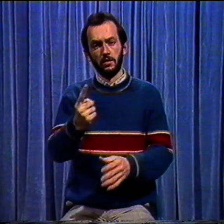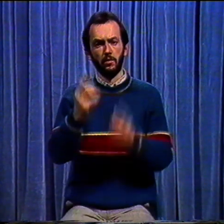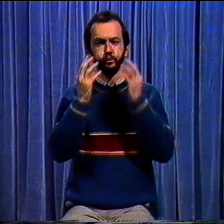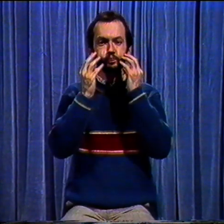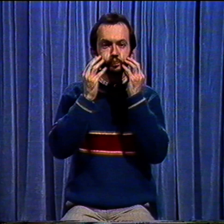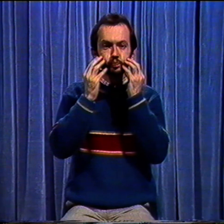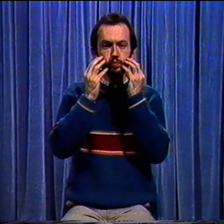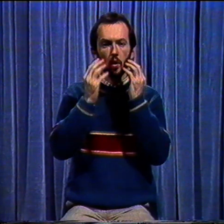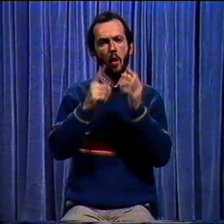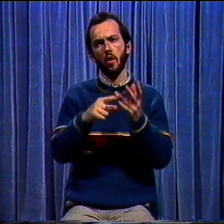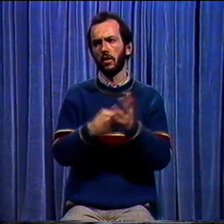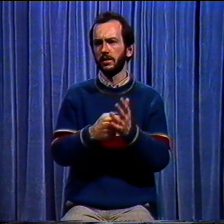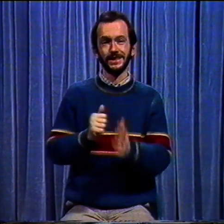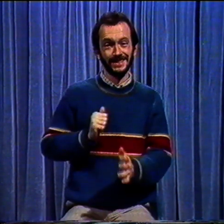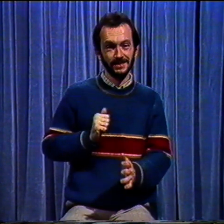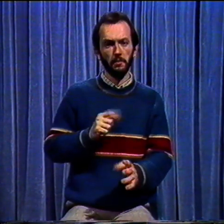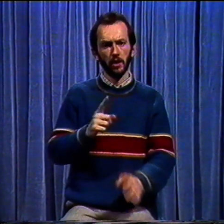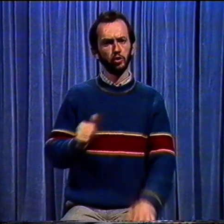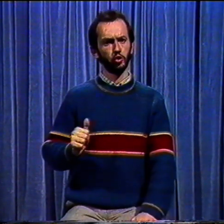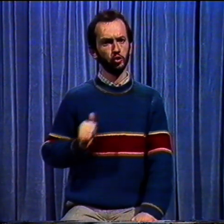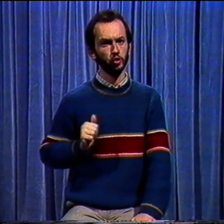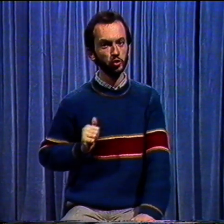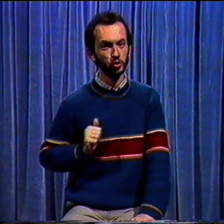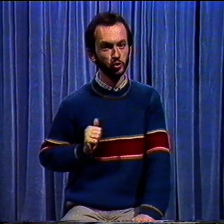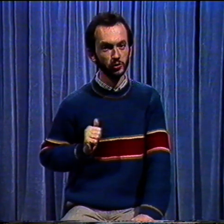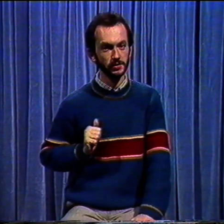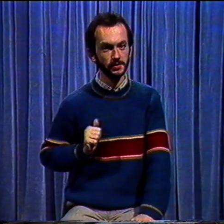And another way of using this sign with a different facial expression.